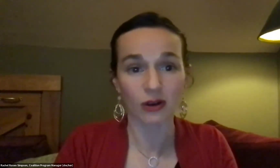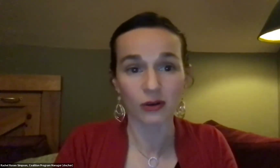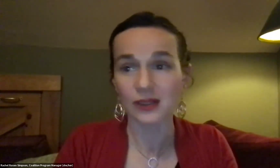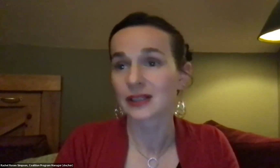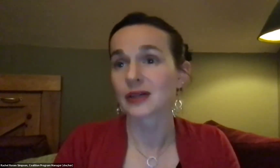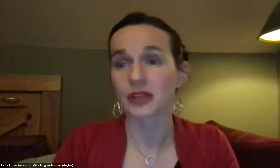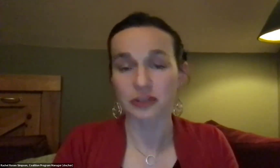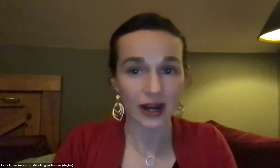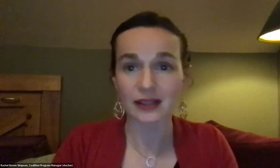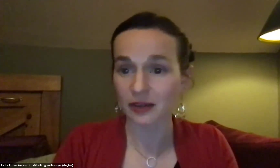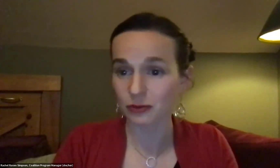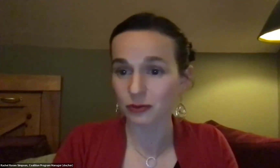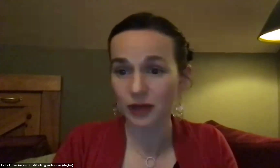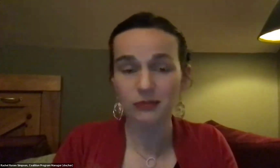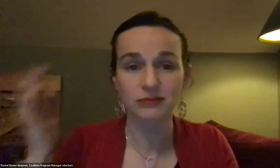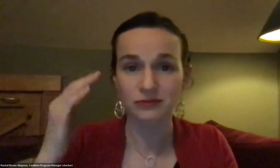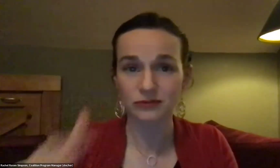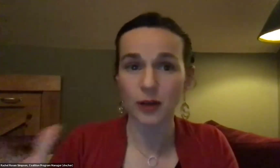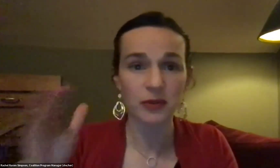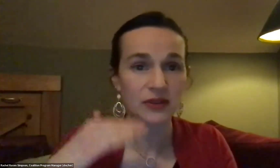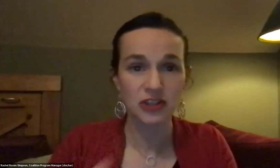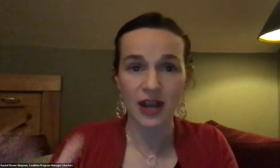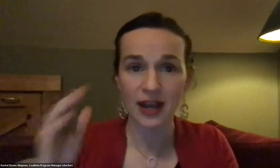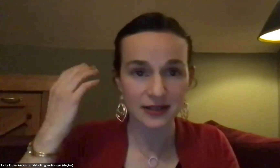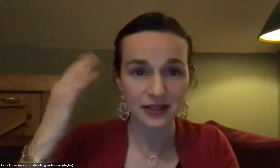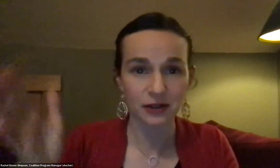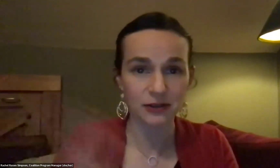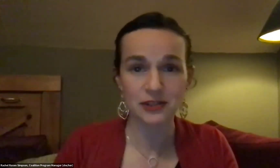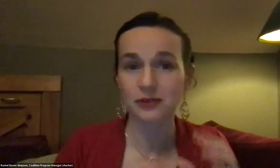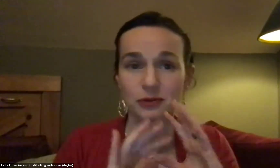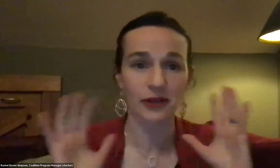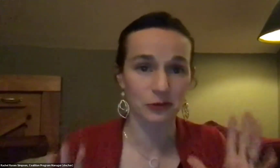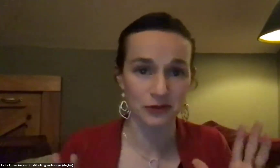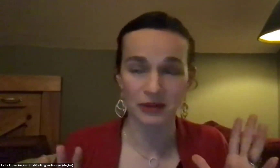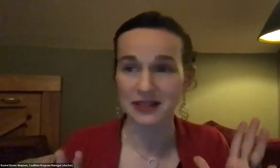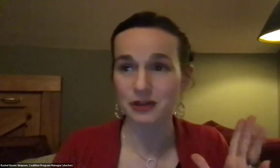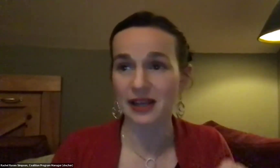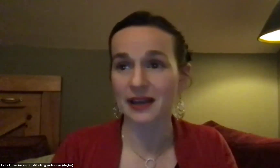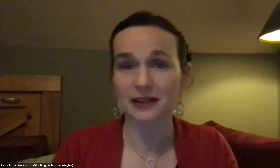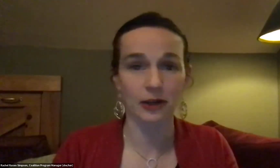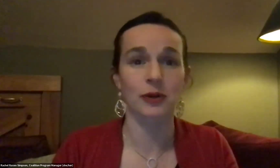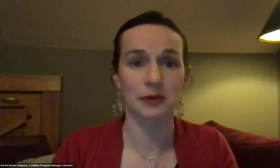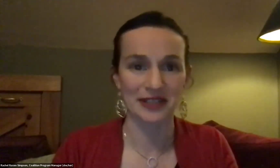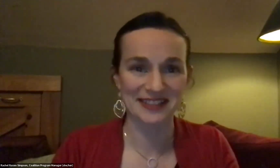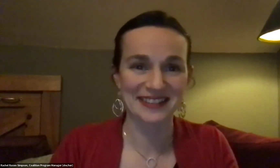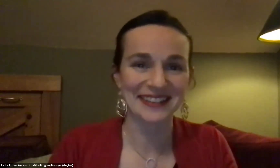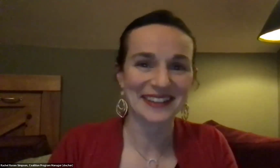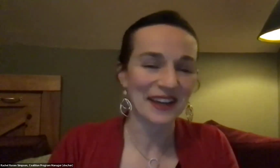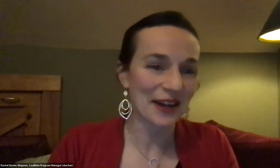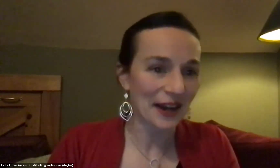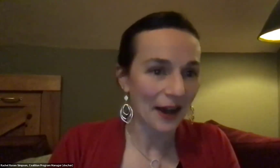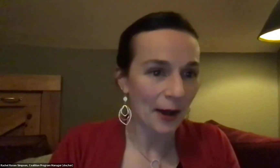as we go, we can try and get through them. Drop them in the chat as they occur to you. We'll get through as many as we can in our 20